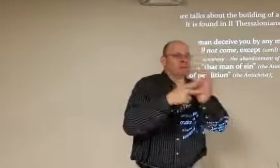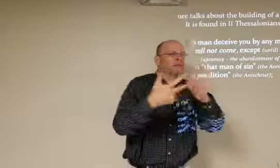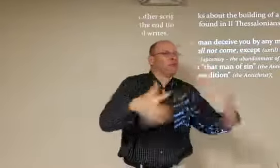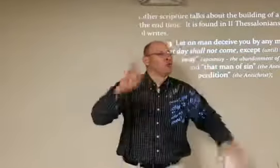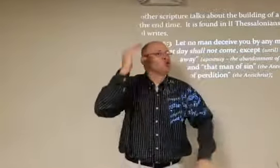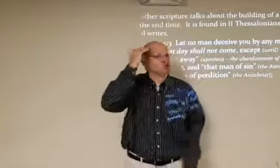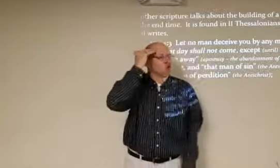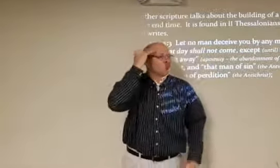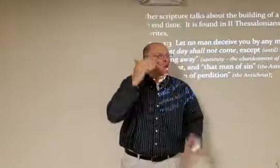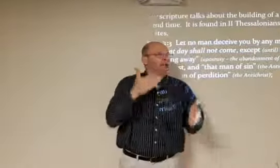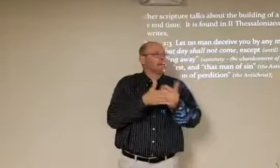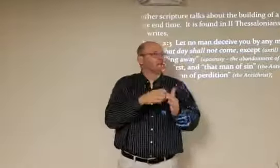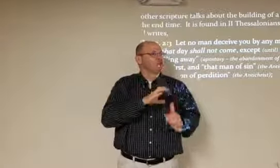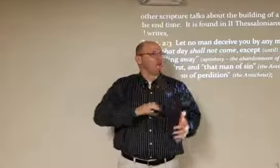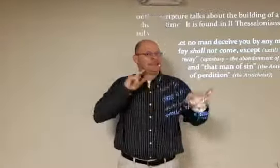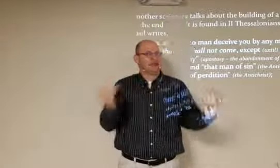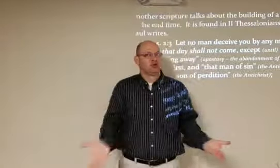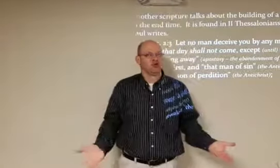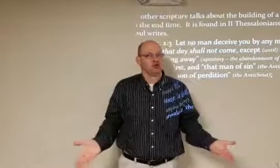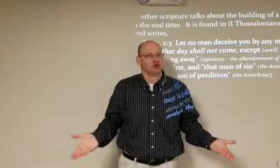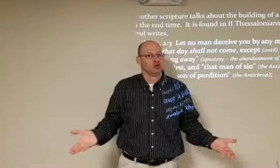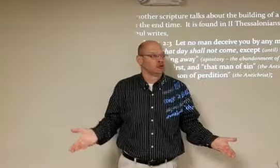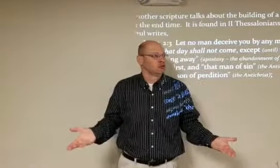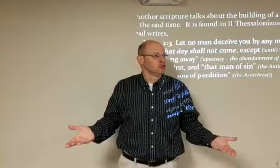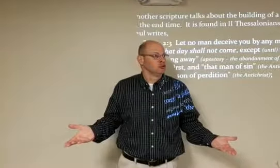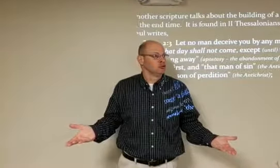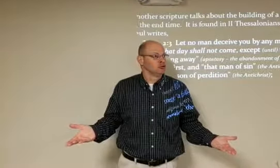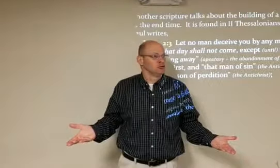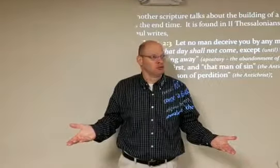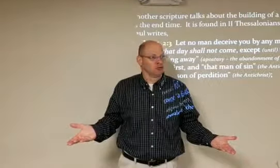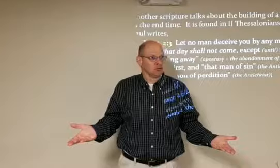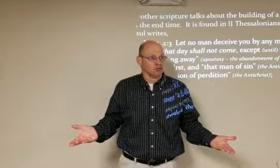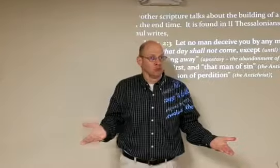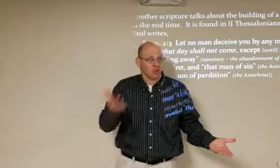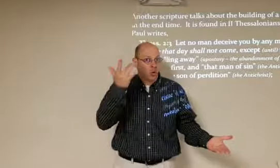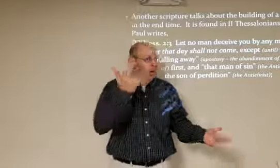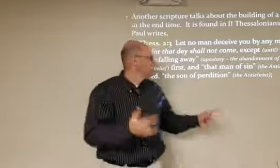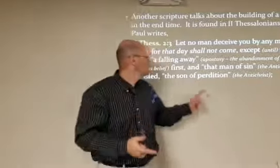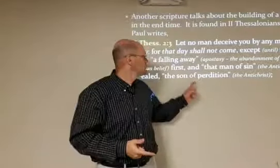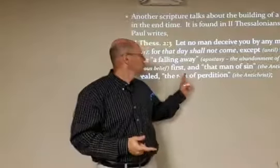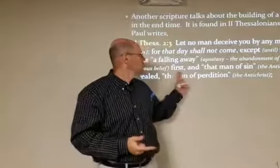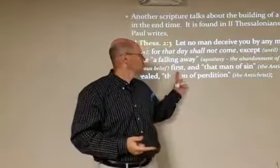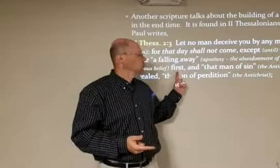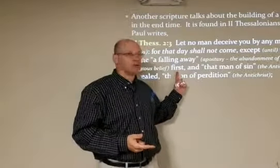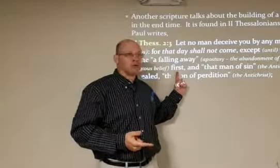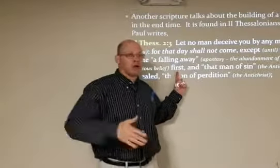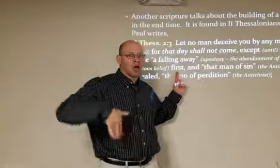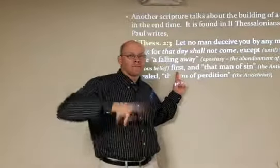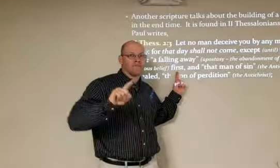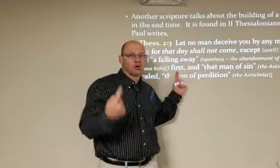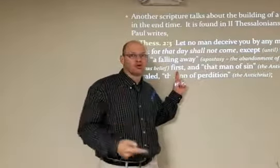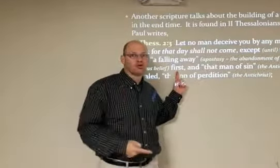Once he comes against us, we'll know when the Antichrist is here. Because it